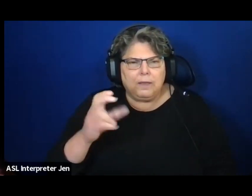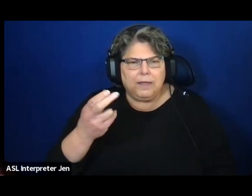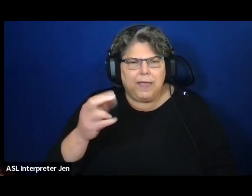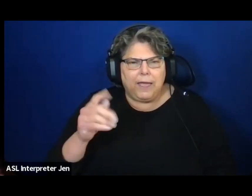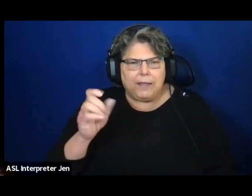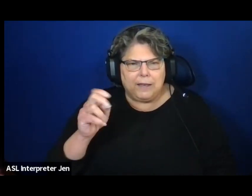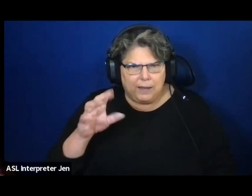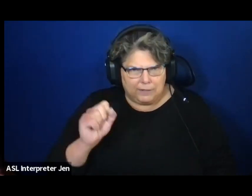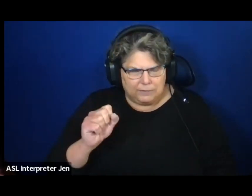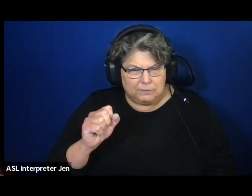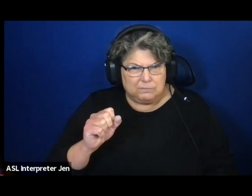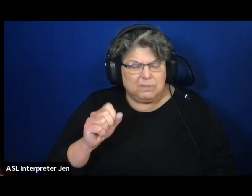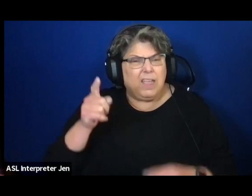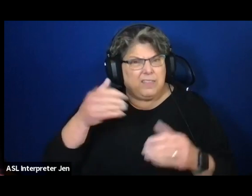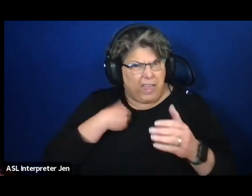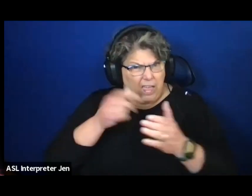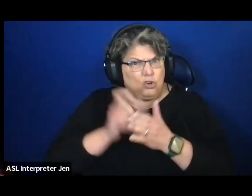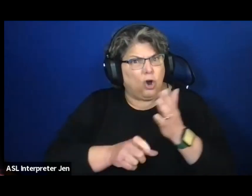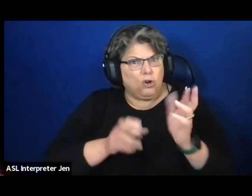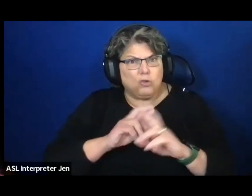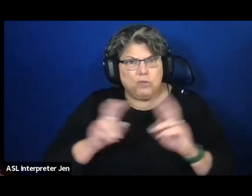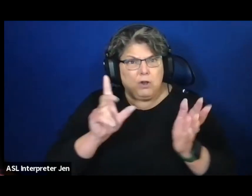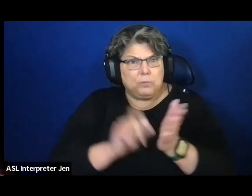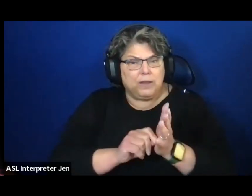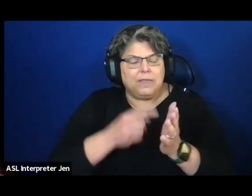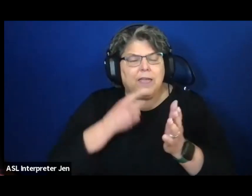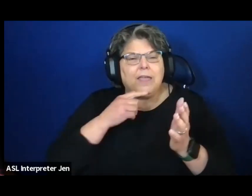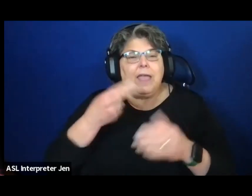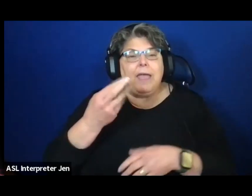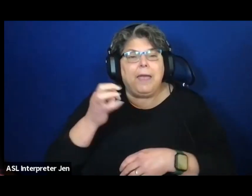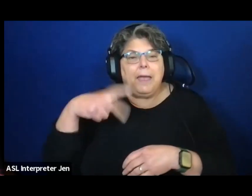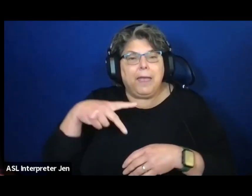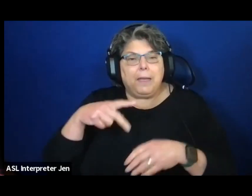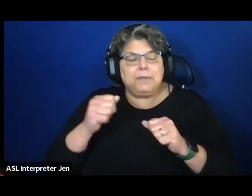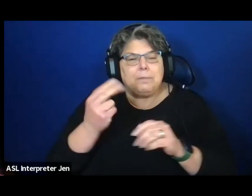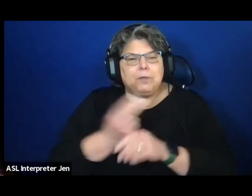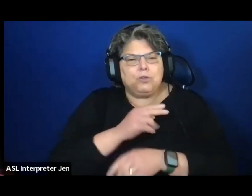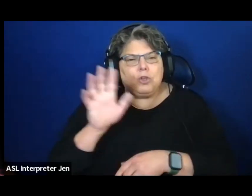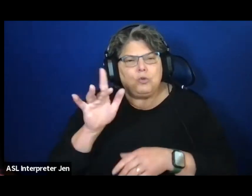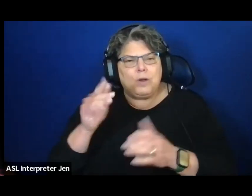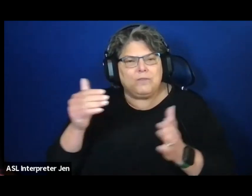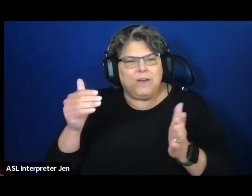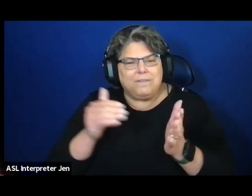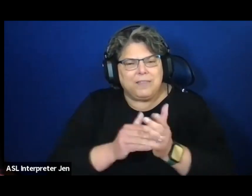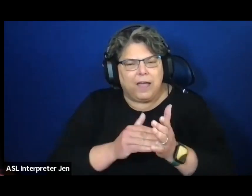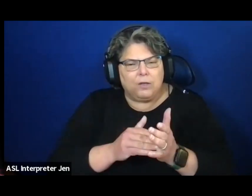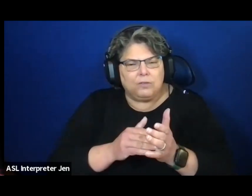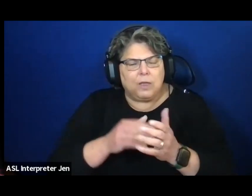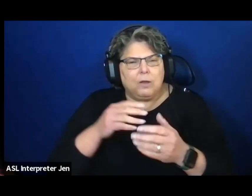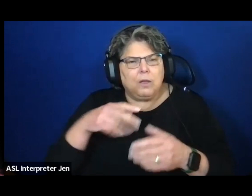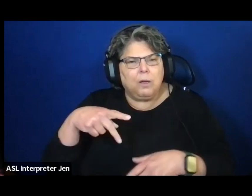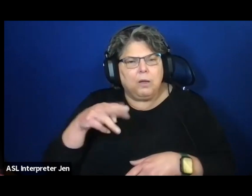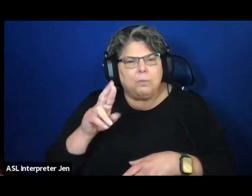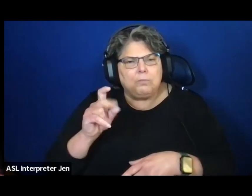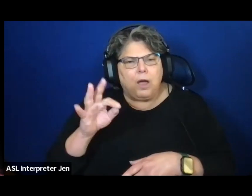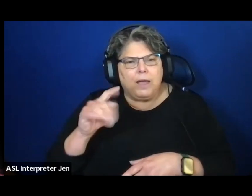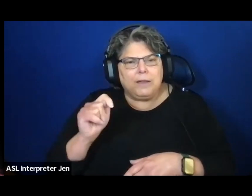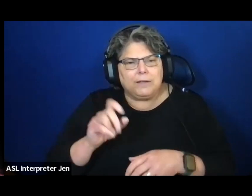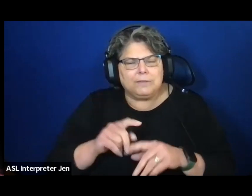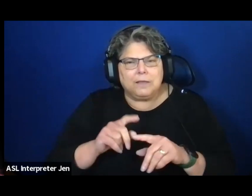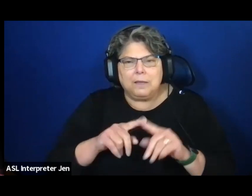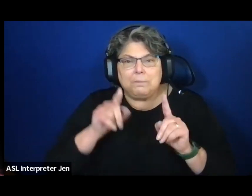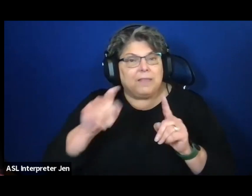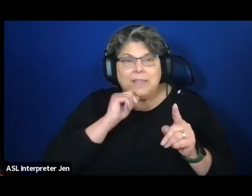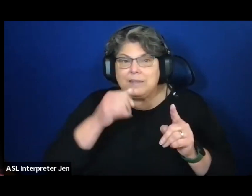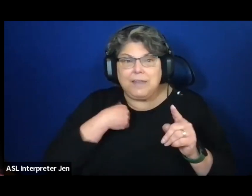be used in 25,000 products. But the problem is they didn't have paper to print the story. So the story